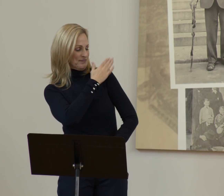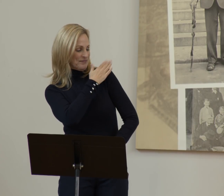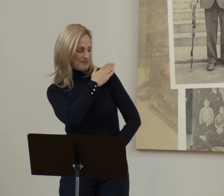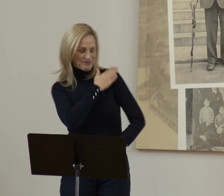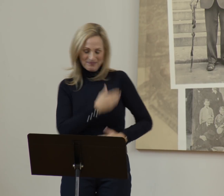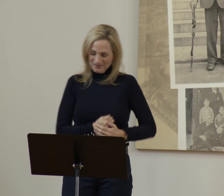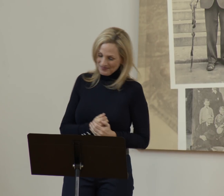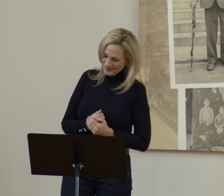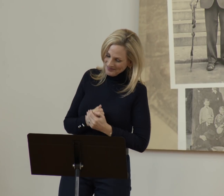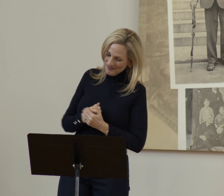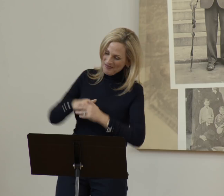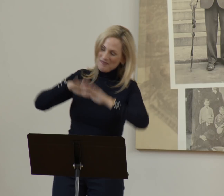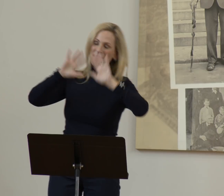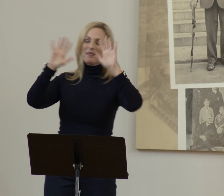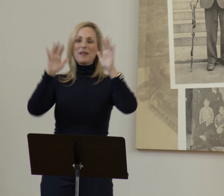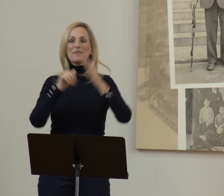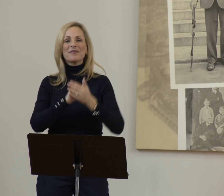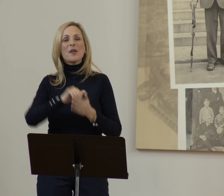and he was so thankful for it.